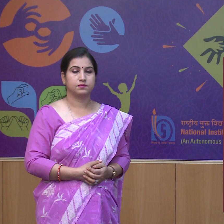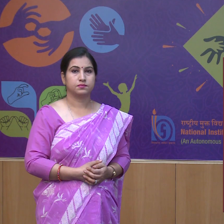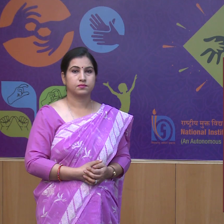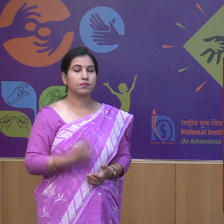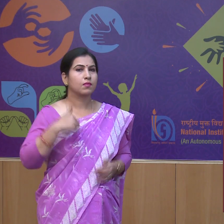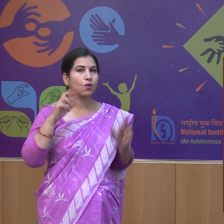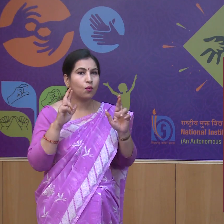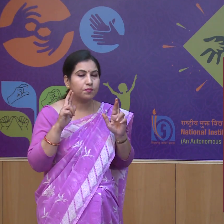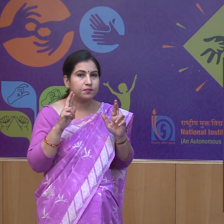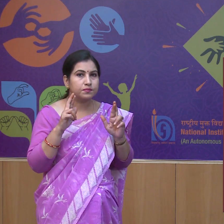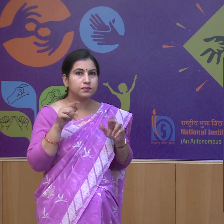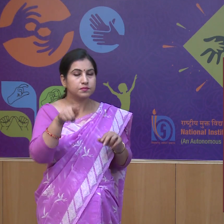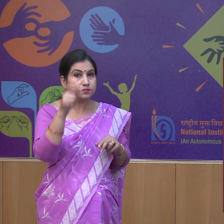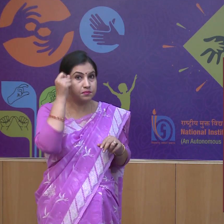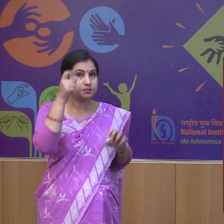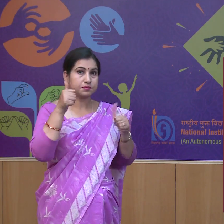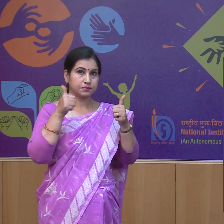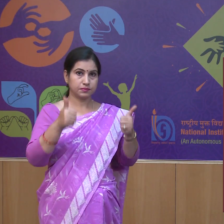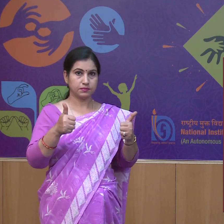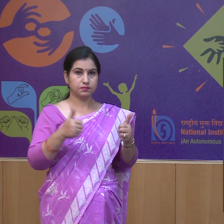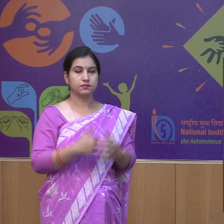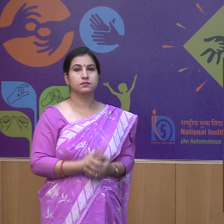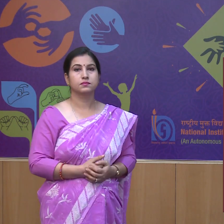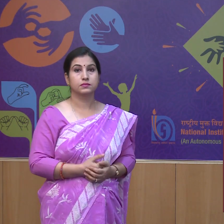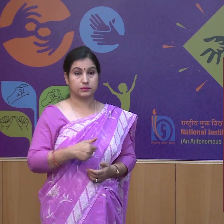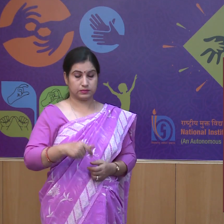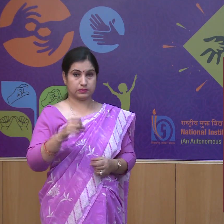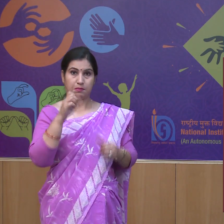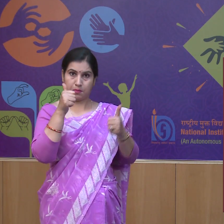I hope you understood the chapter well.